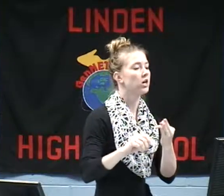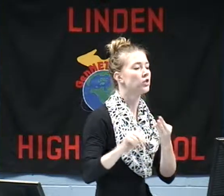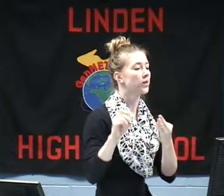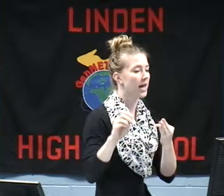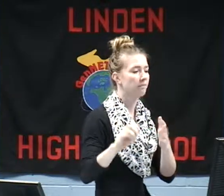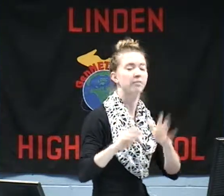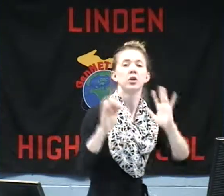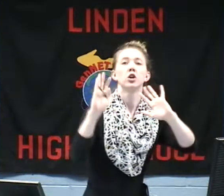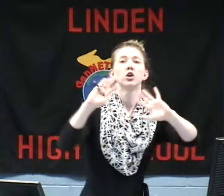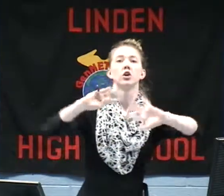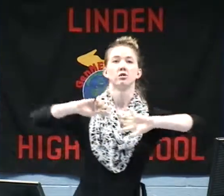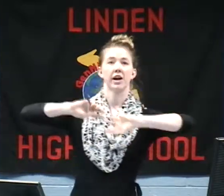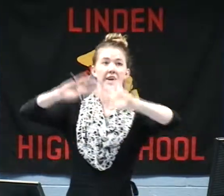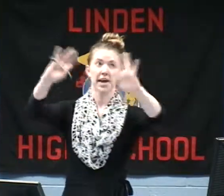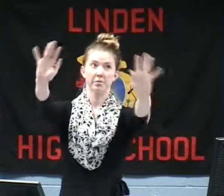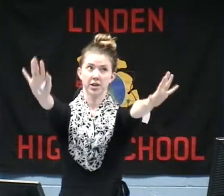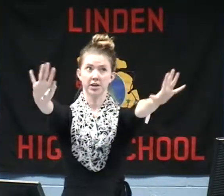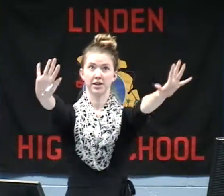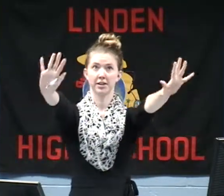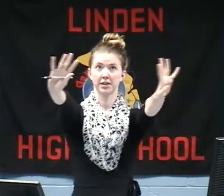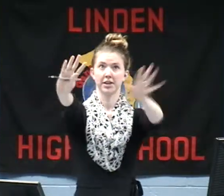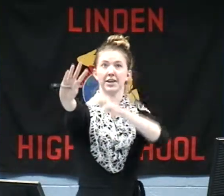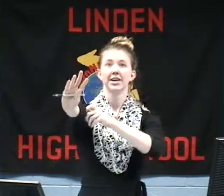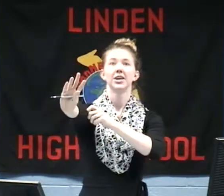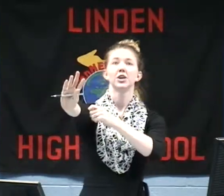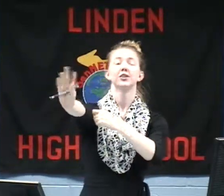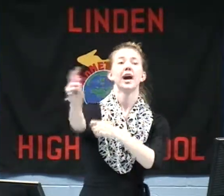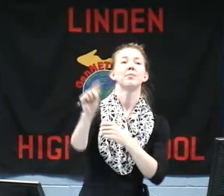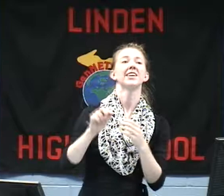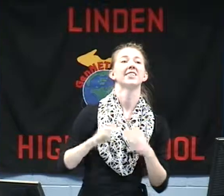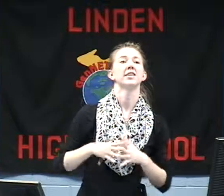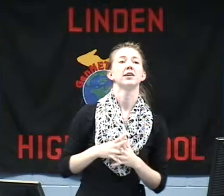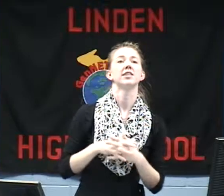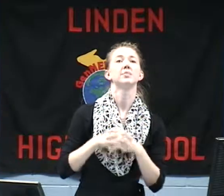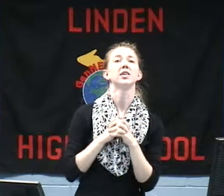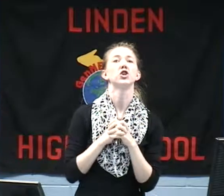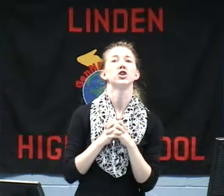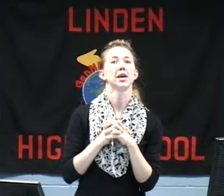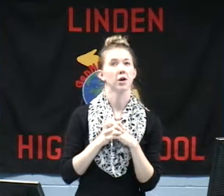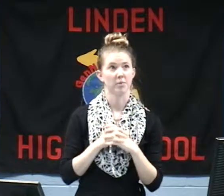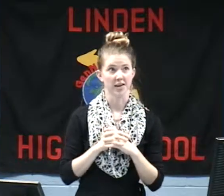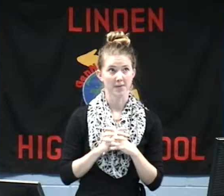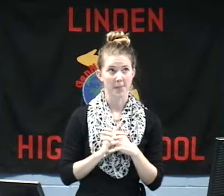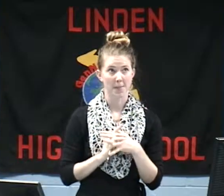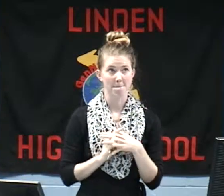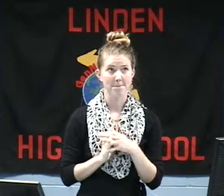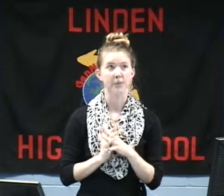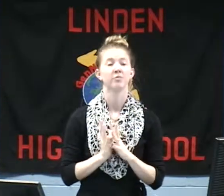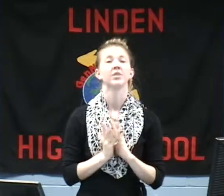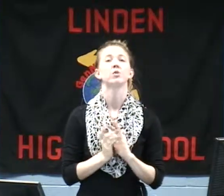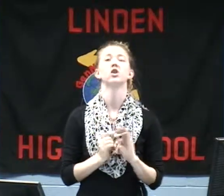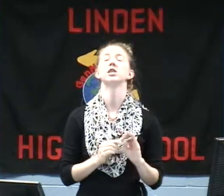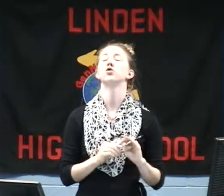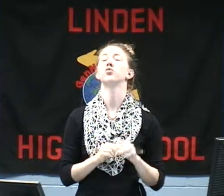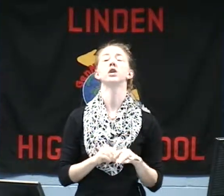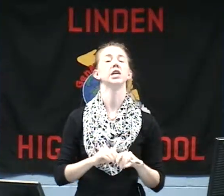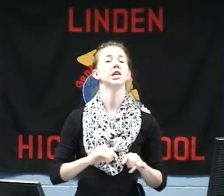so Gabe, ready, Gabe? Your topic is speech therapy, which is a really,